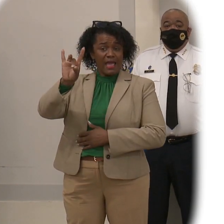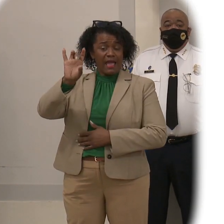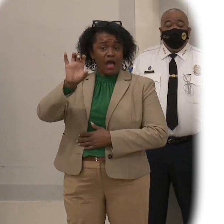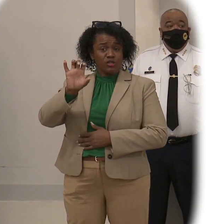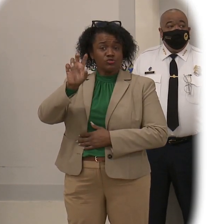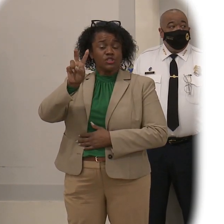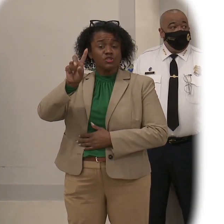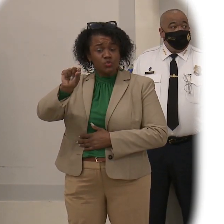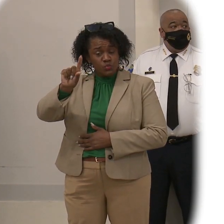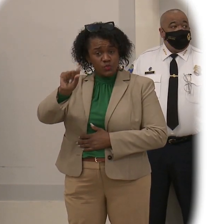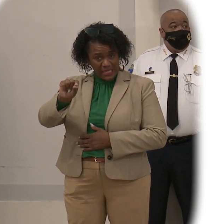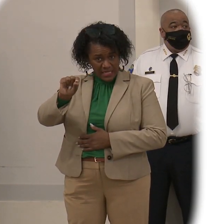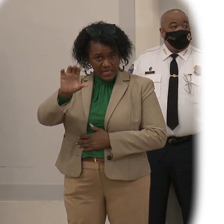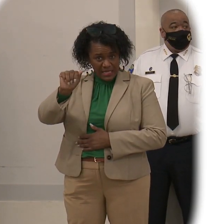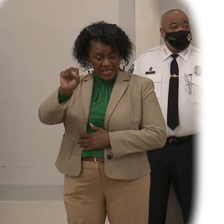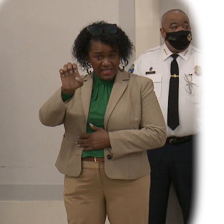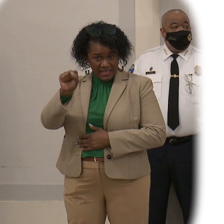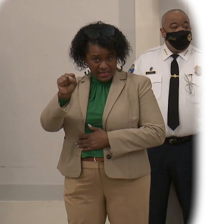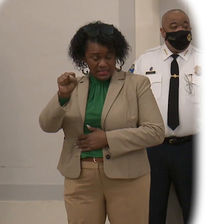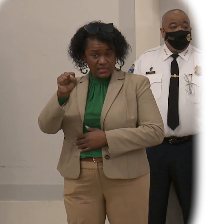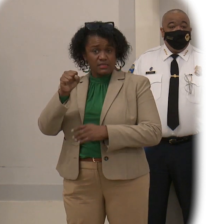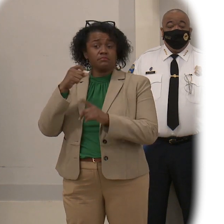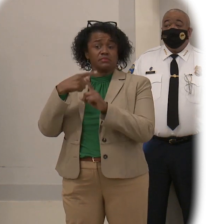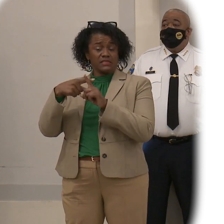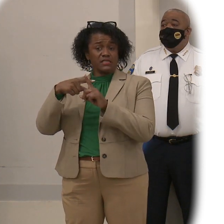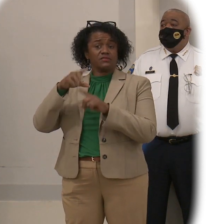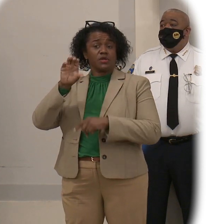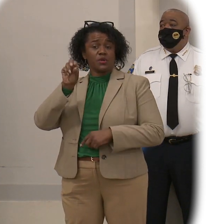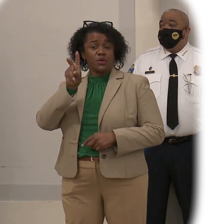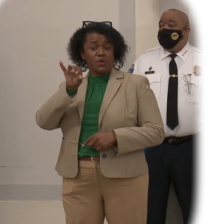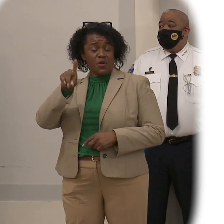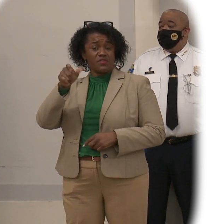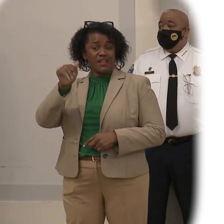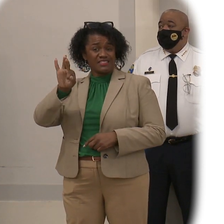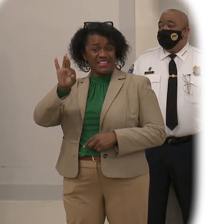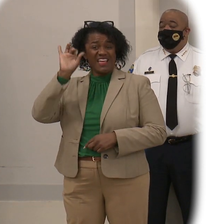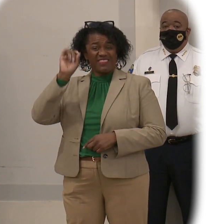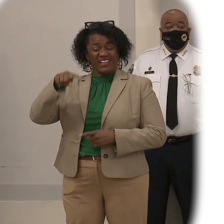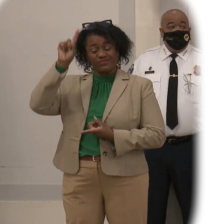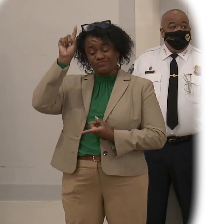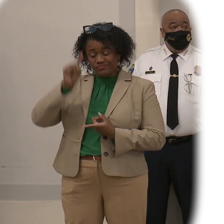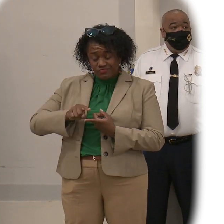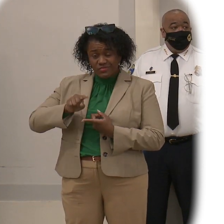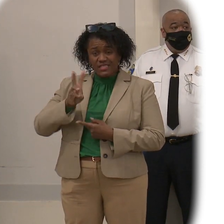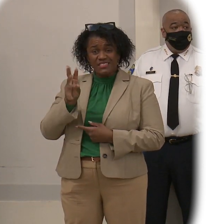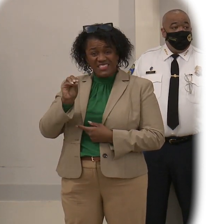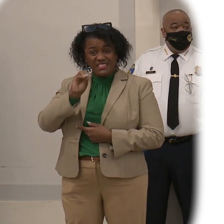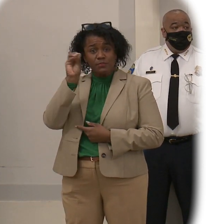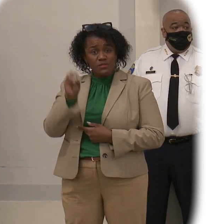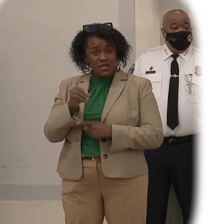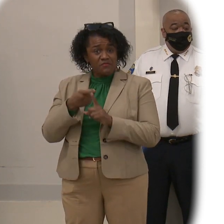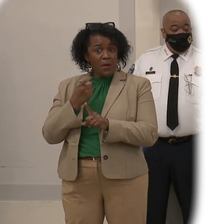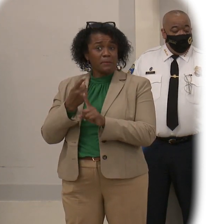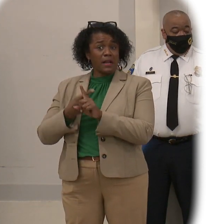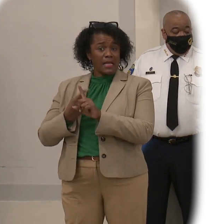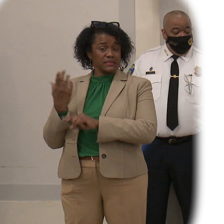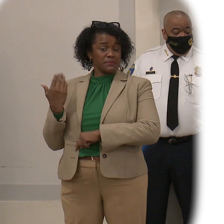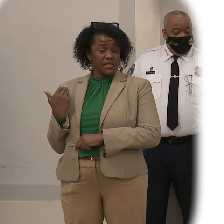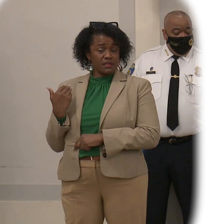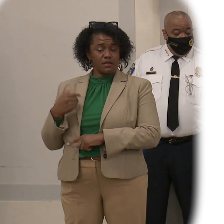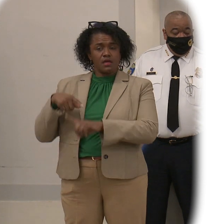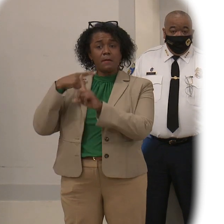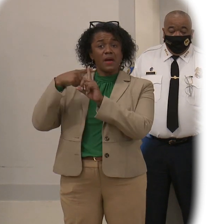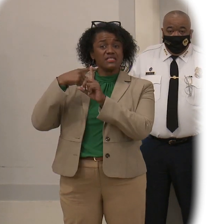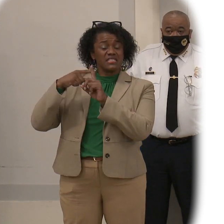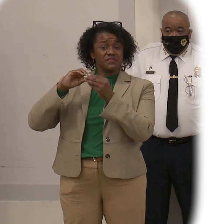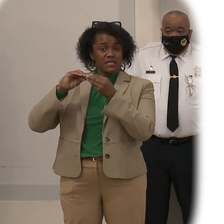39,820 cases of COVID-19. That is a 60% decrease from 1 month ago. Our positivity rate